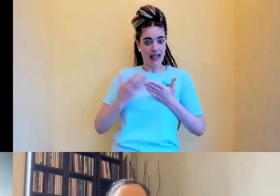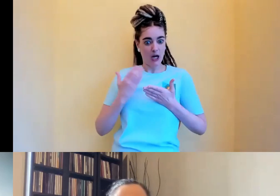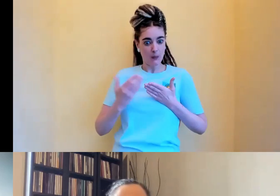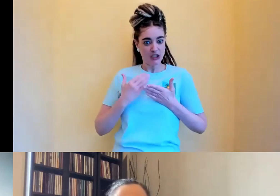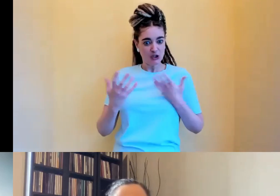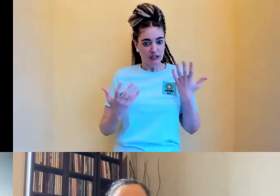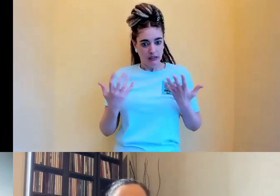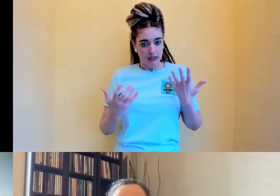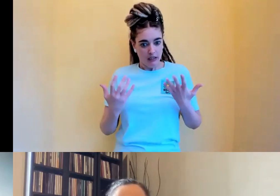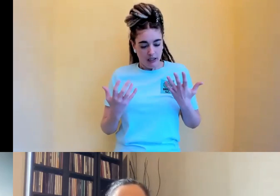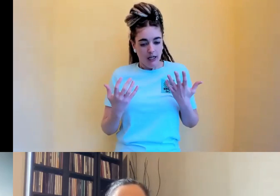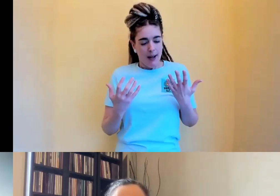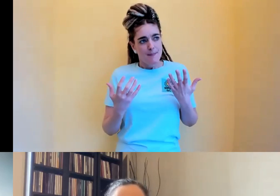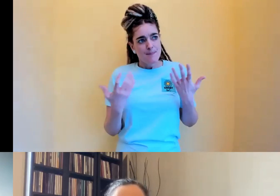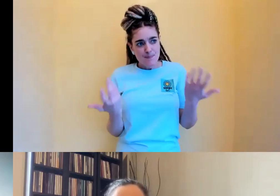orally.